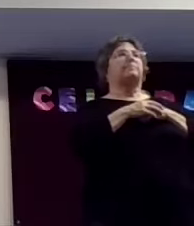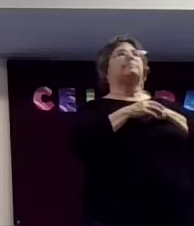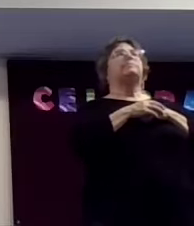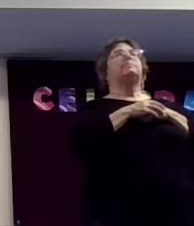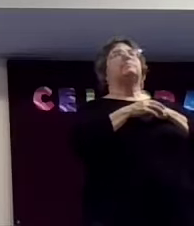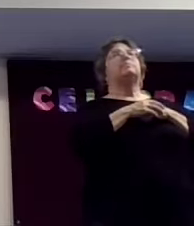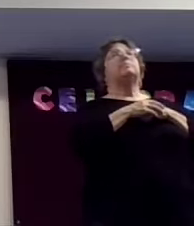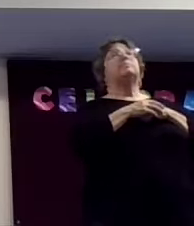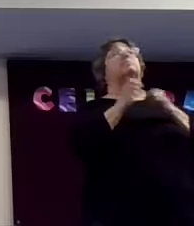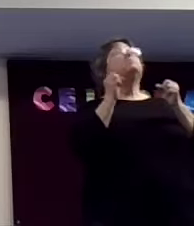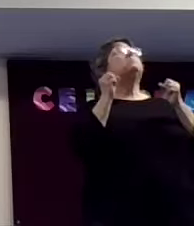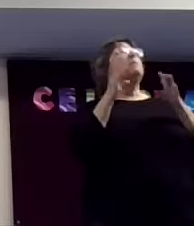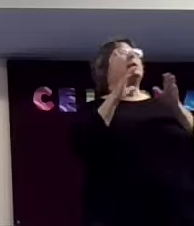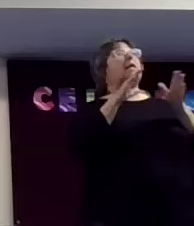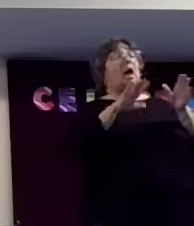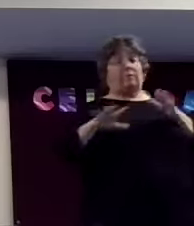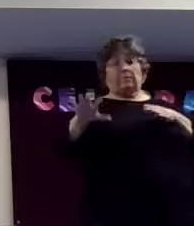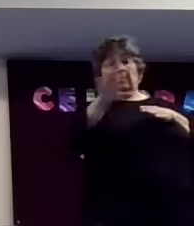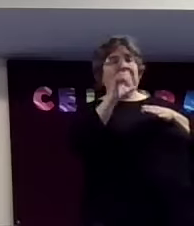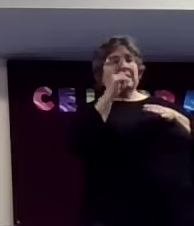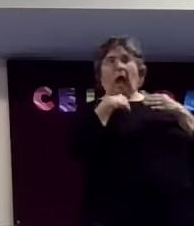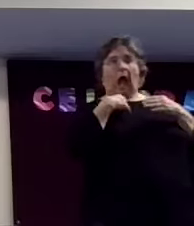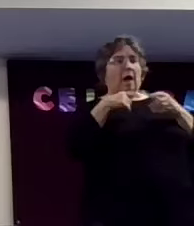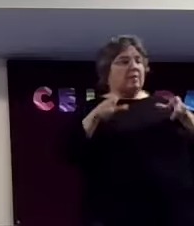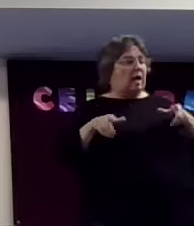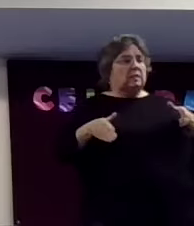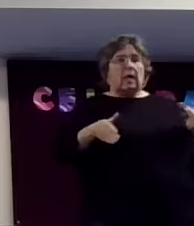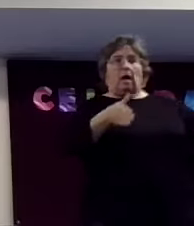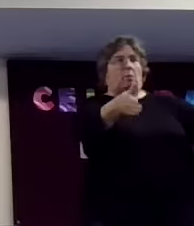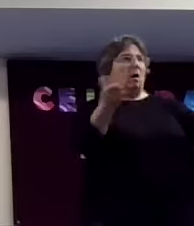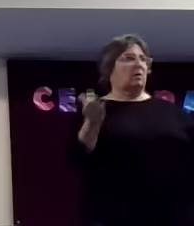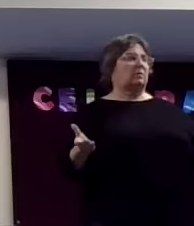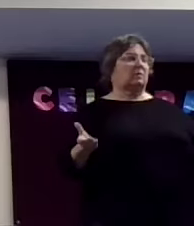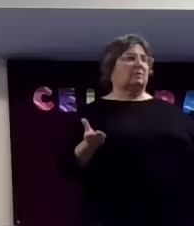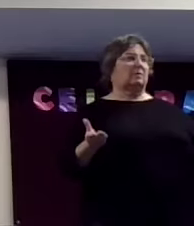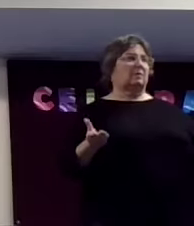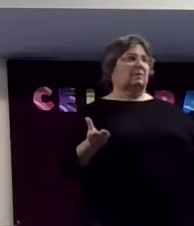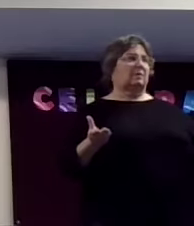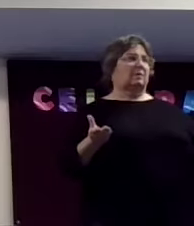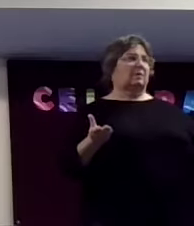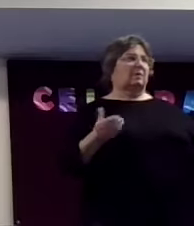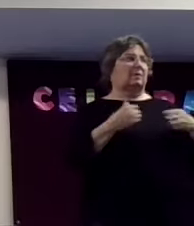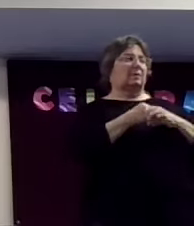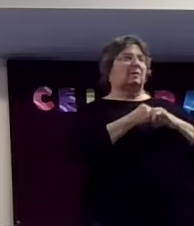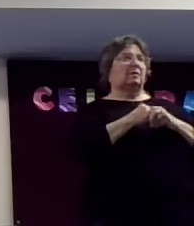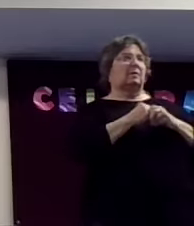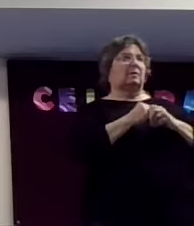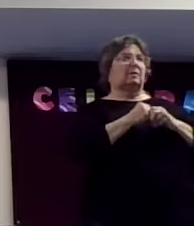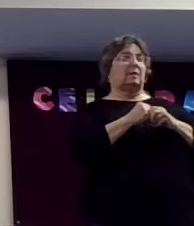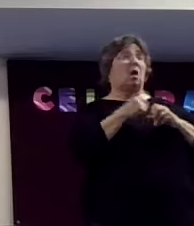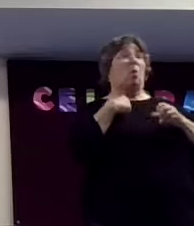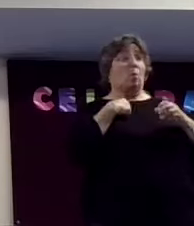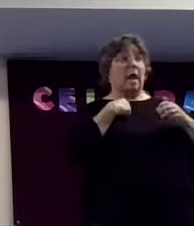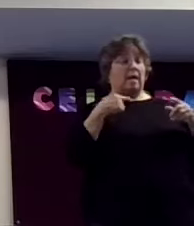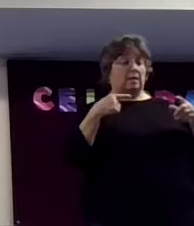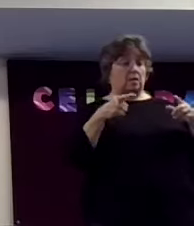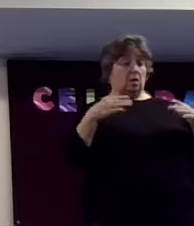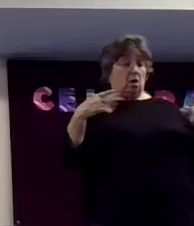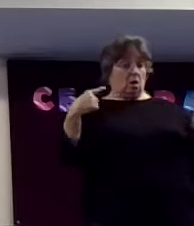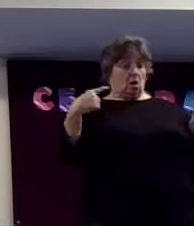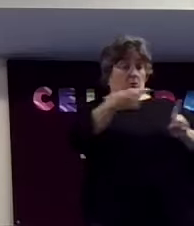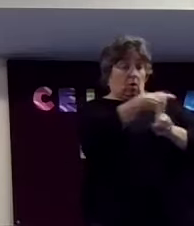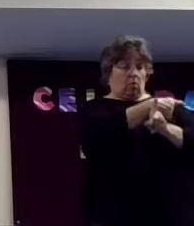So many of the neighborhoods there did not have sidewalks. We had crosswalks